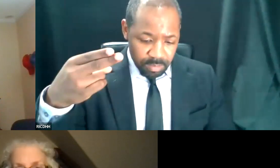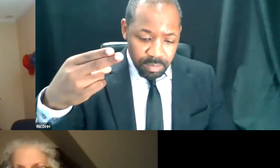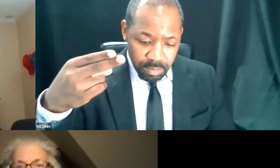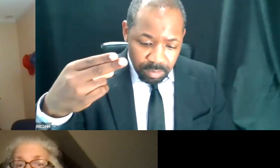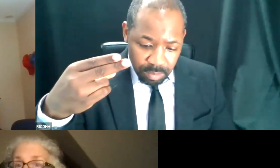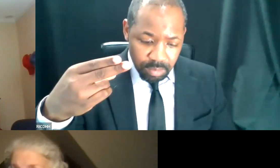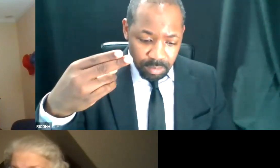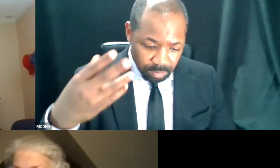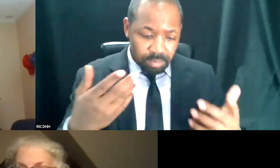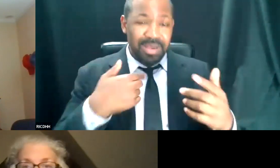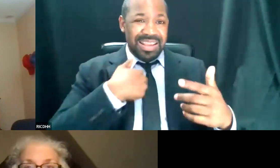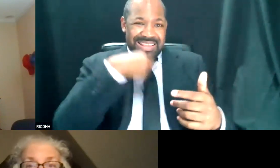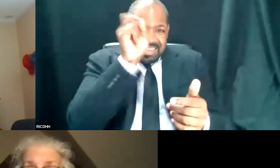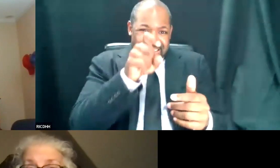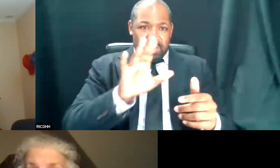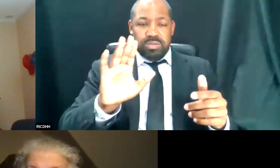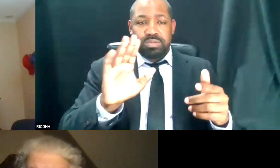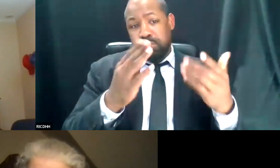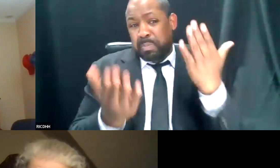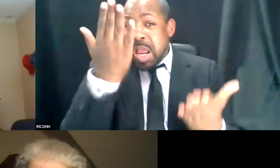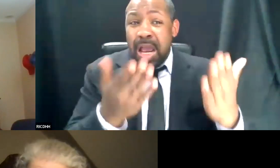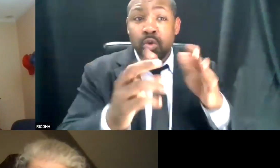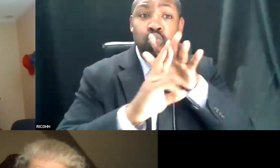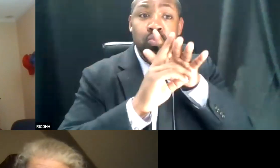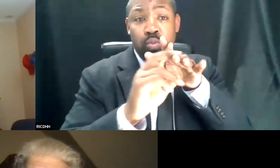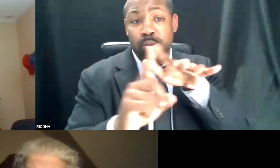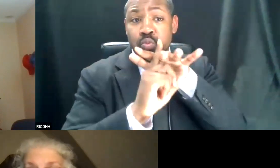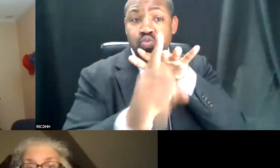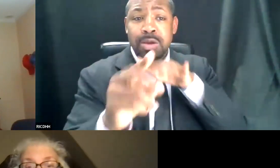the term deaf blind added to our official name,